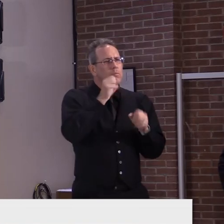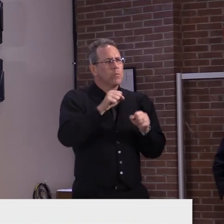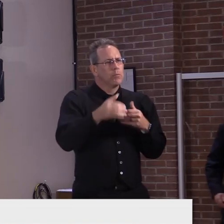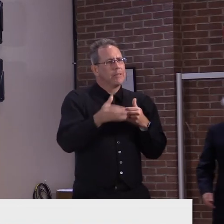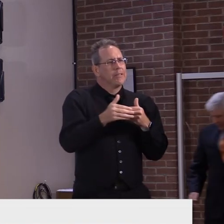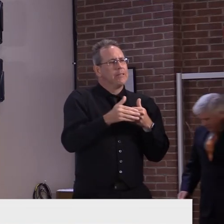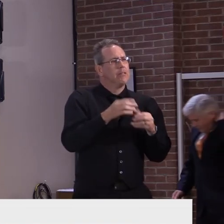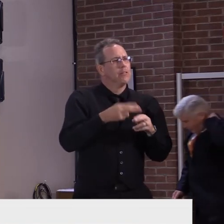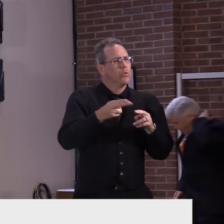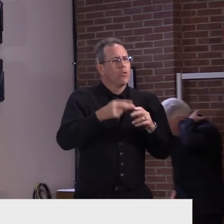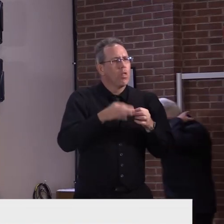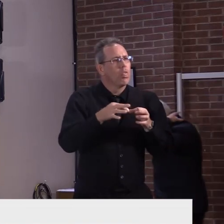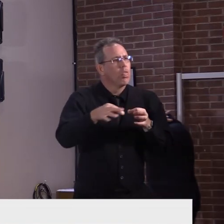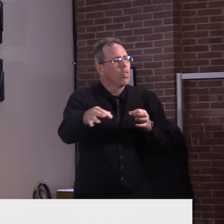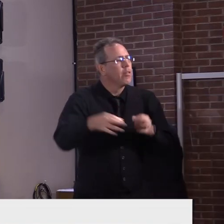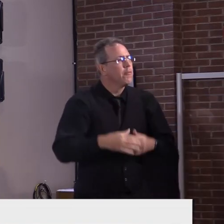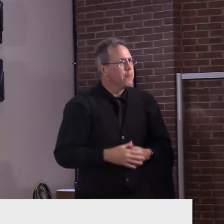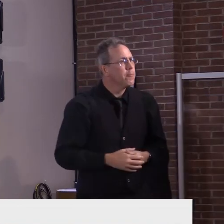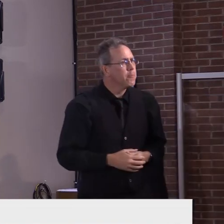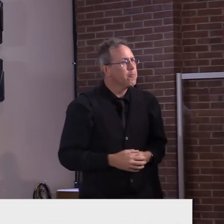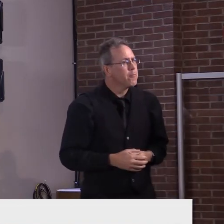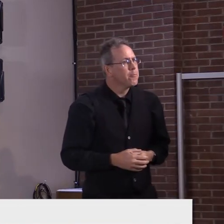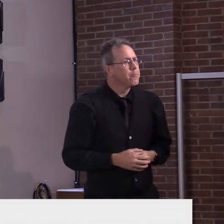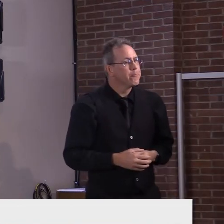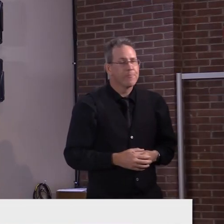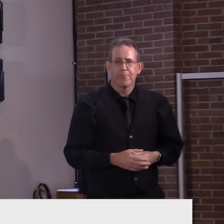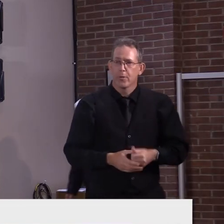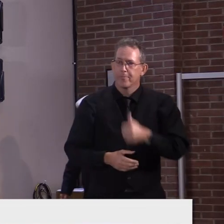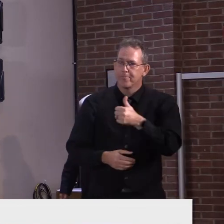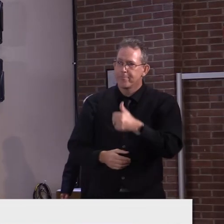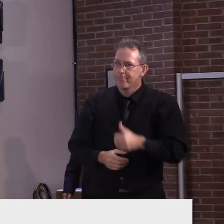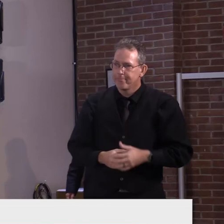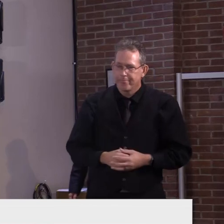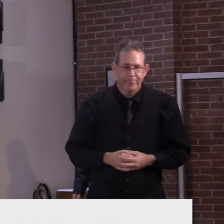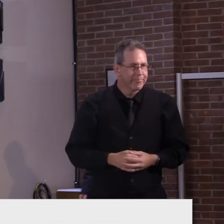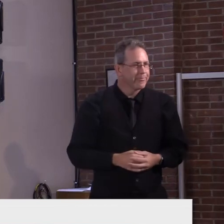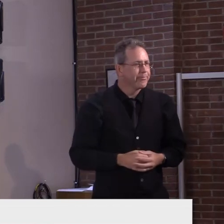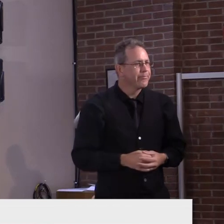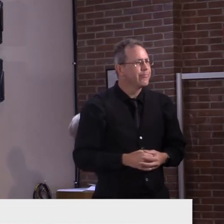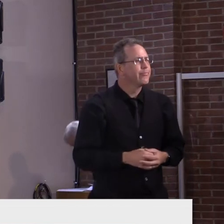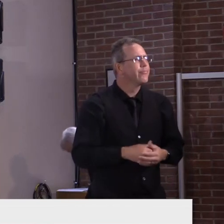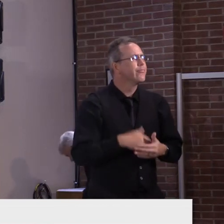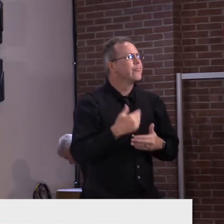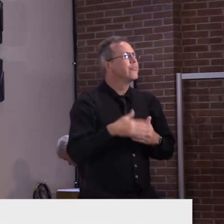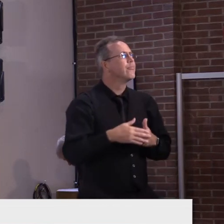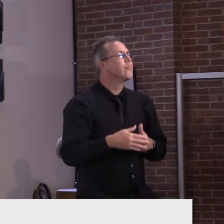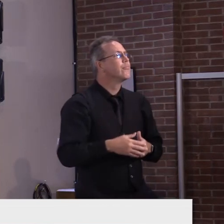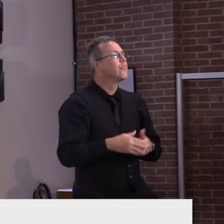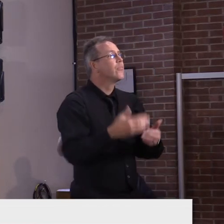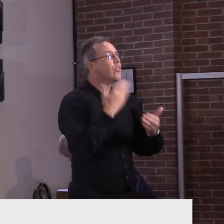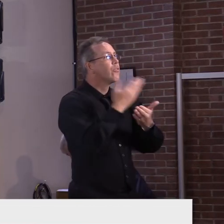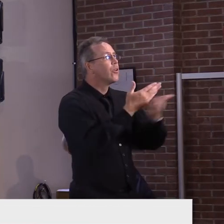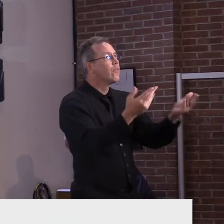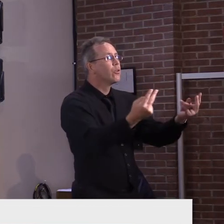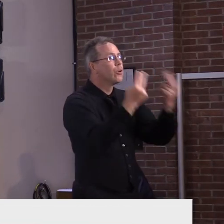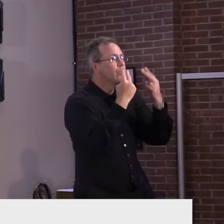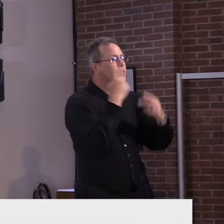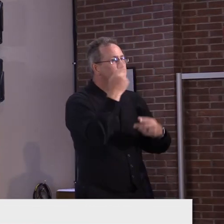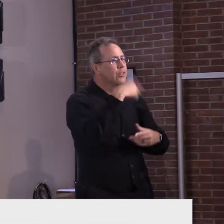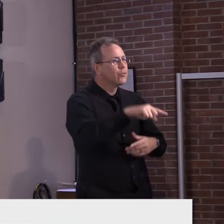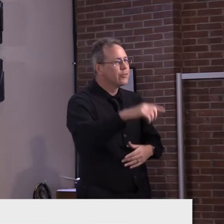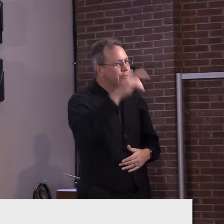Thank you. All right, thanks again, and we'll see you again next Tuesday.